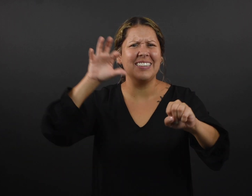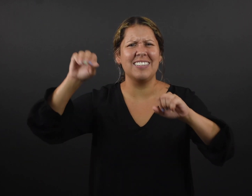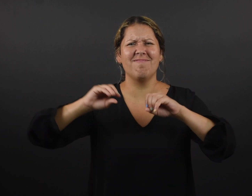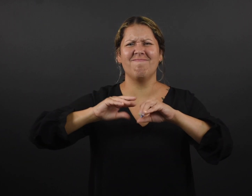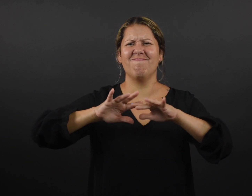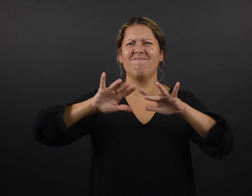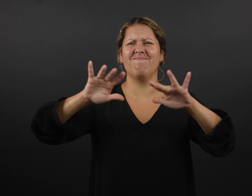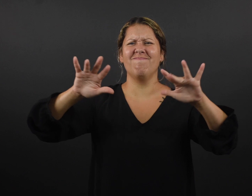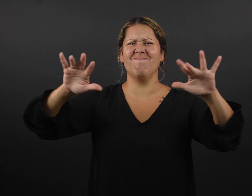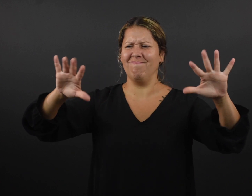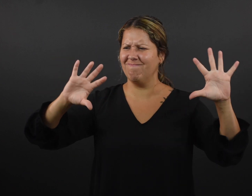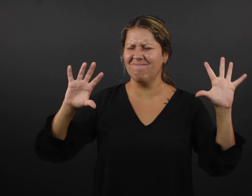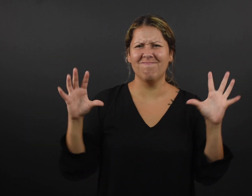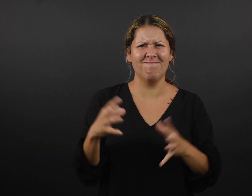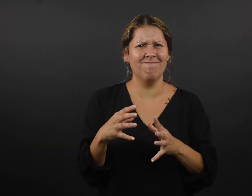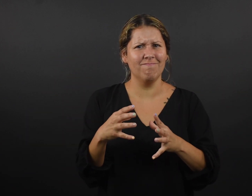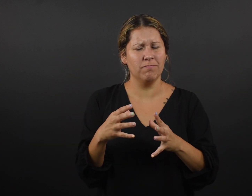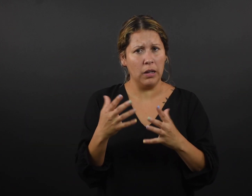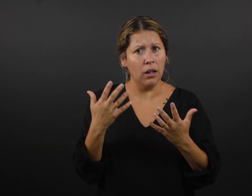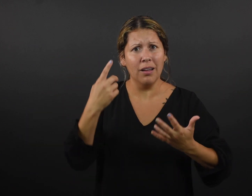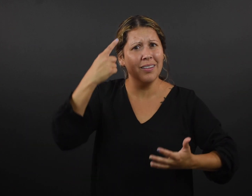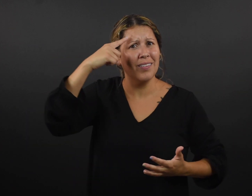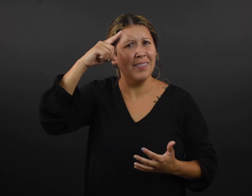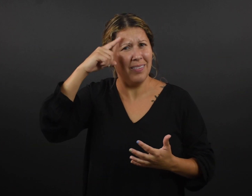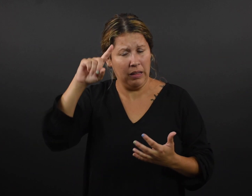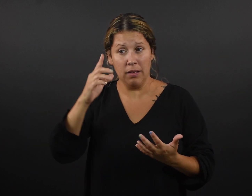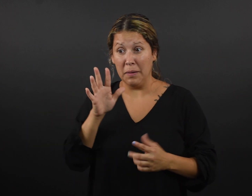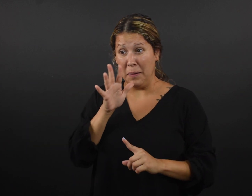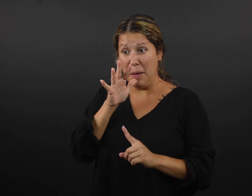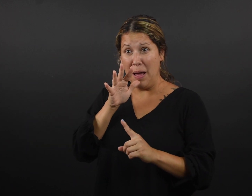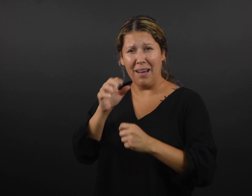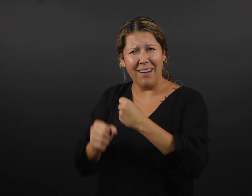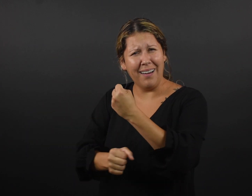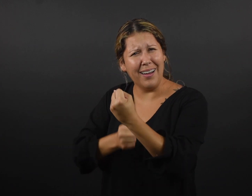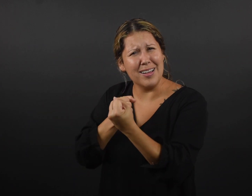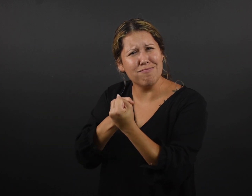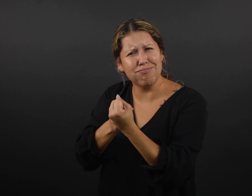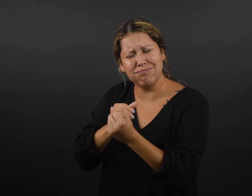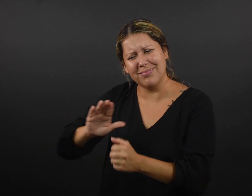and engagement to meet the needs of their mothers during this pandemic.